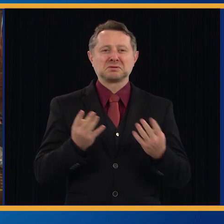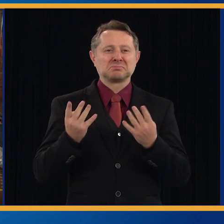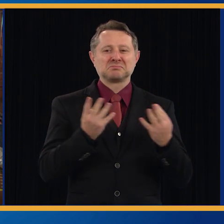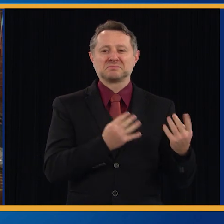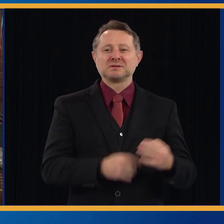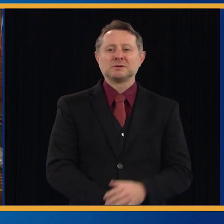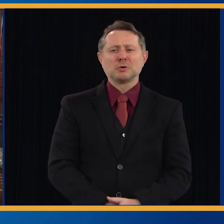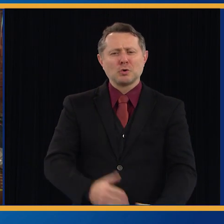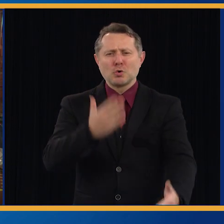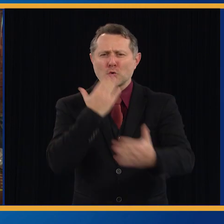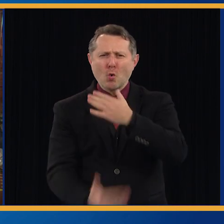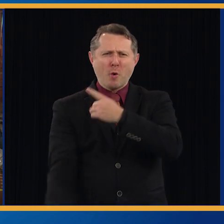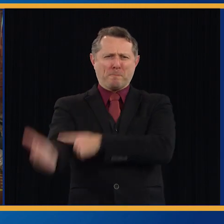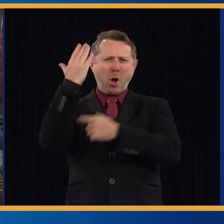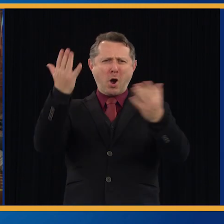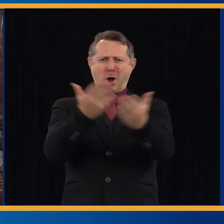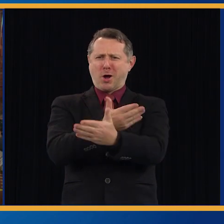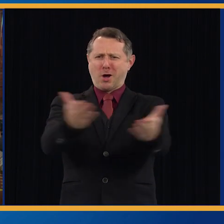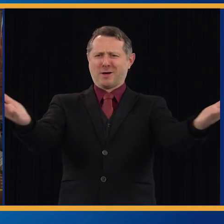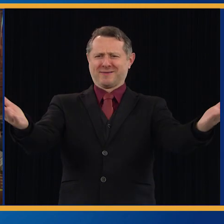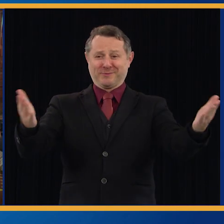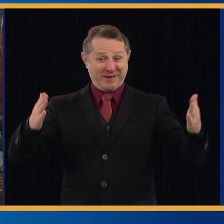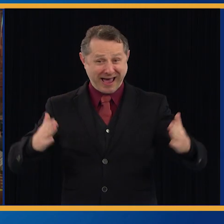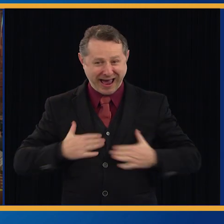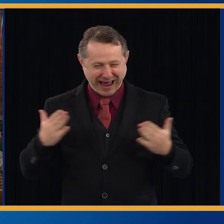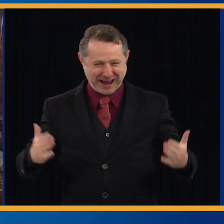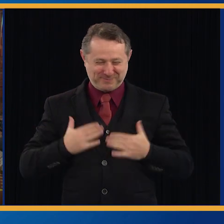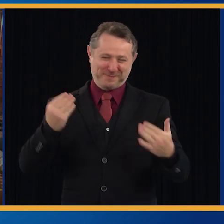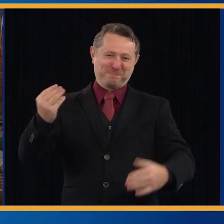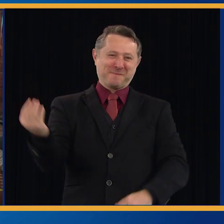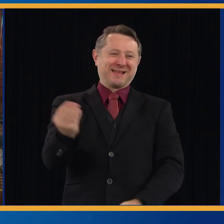Good morning. Happy Monday.